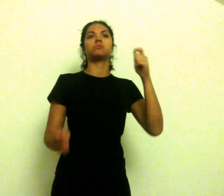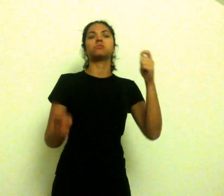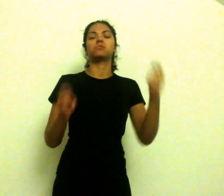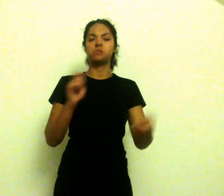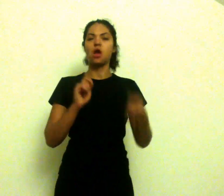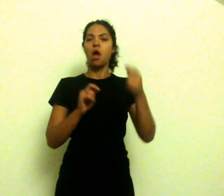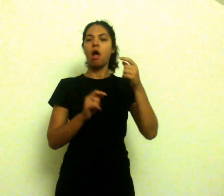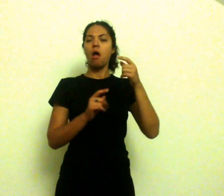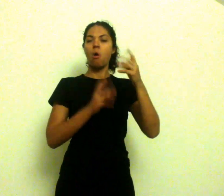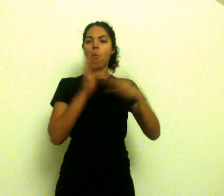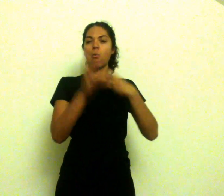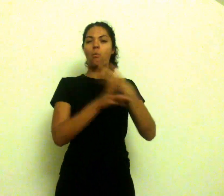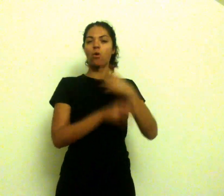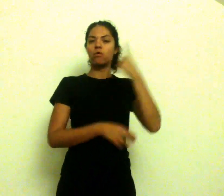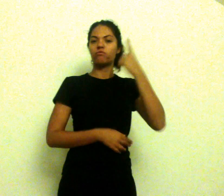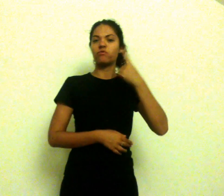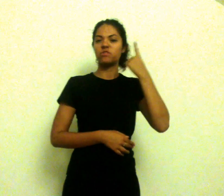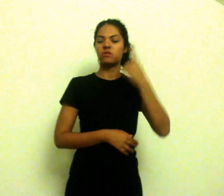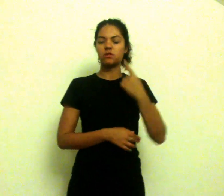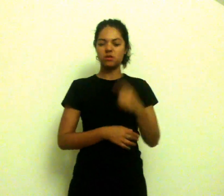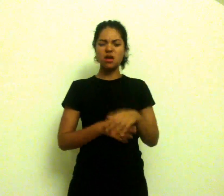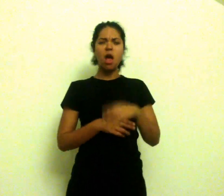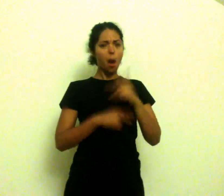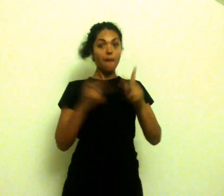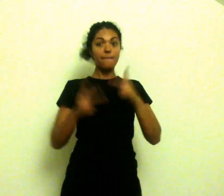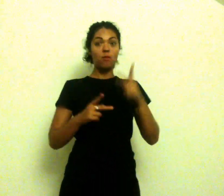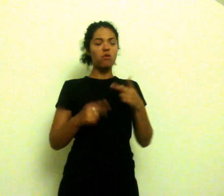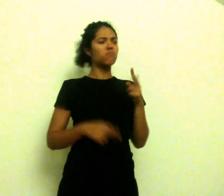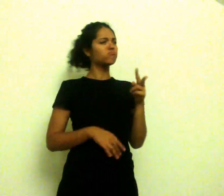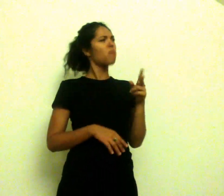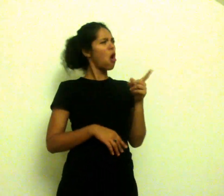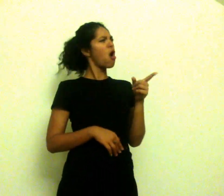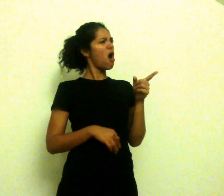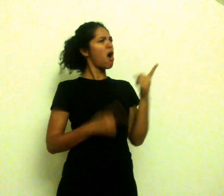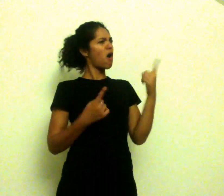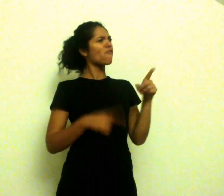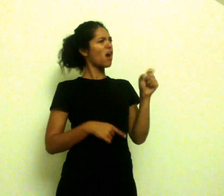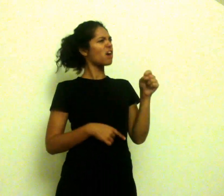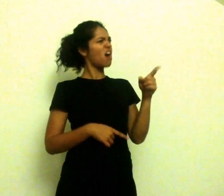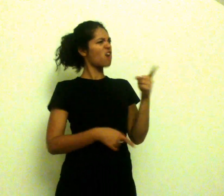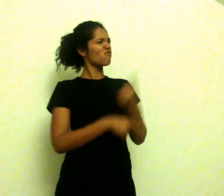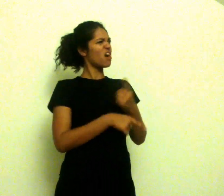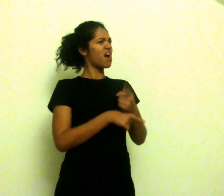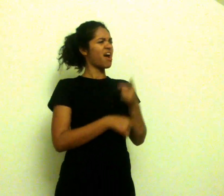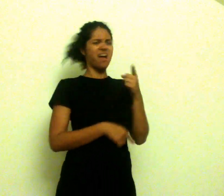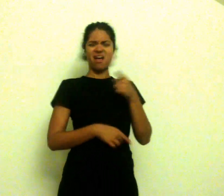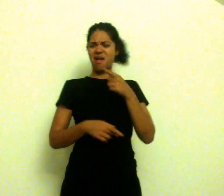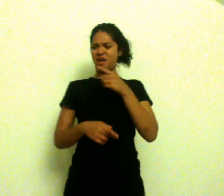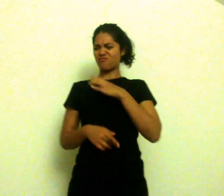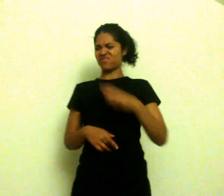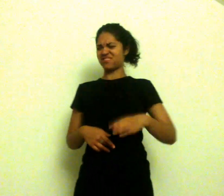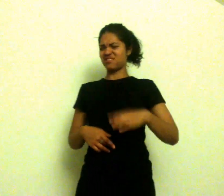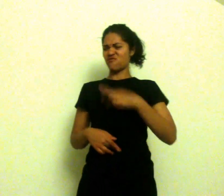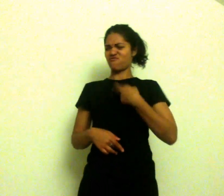accept such statements and say, yeah, that is correct, who's going to challenge this? They are biased, we are very objective.